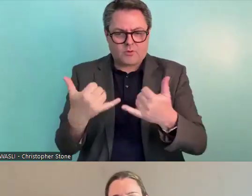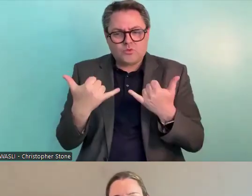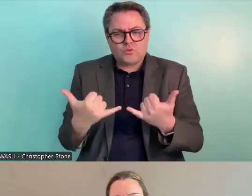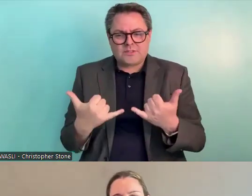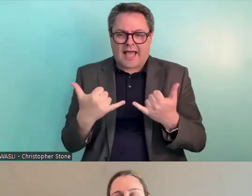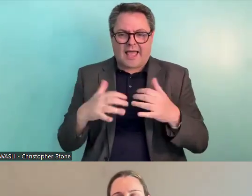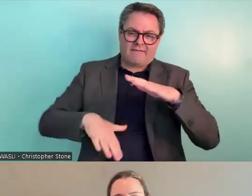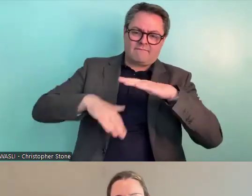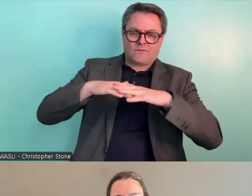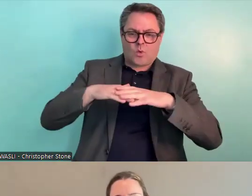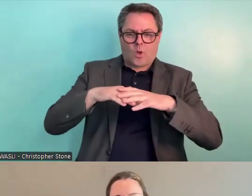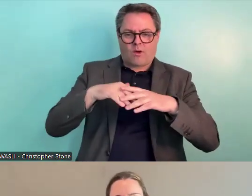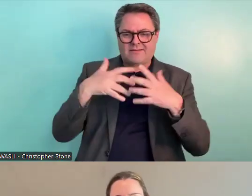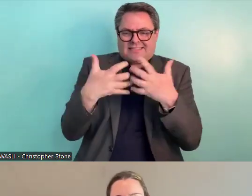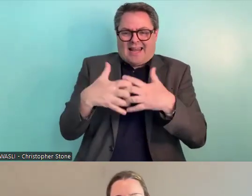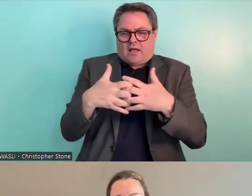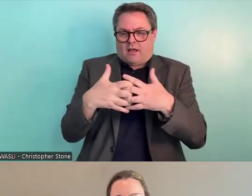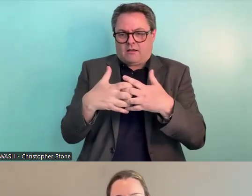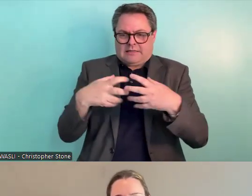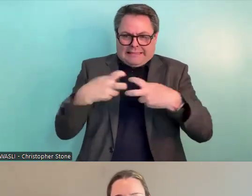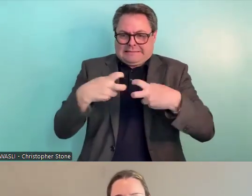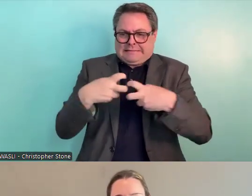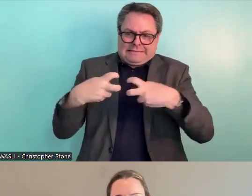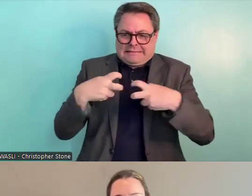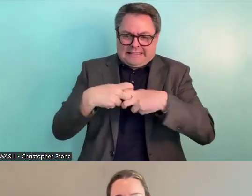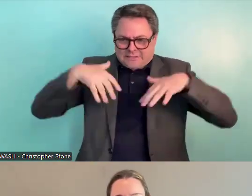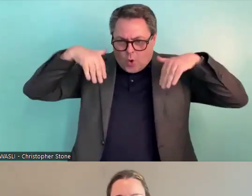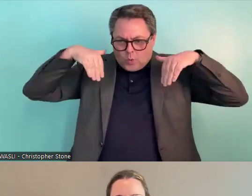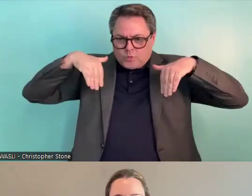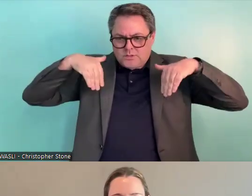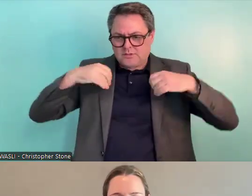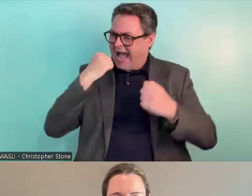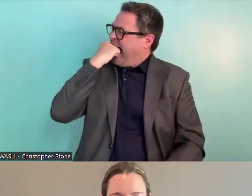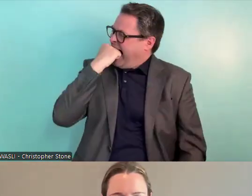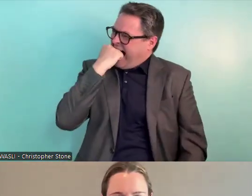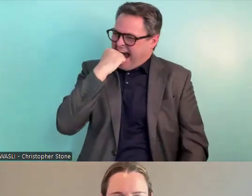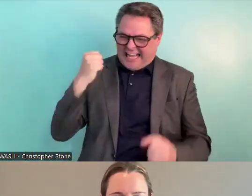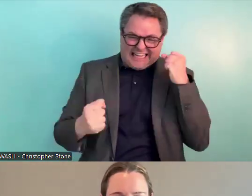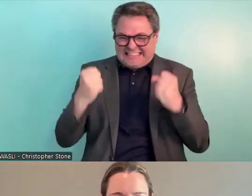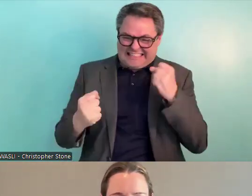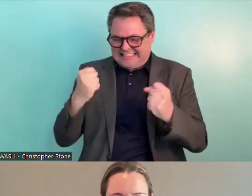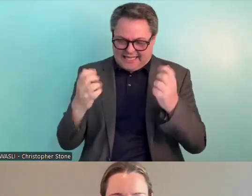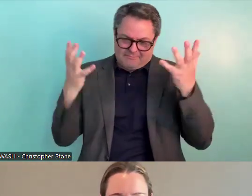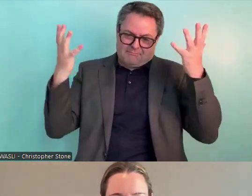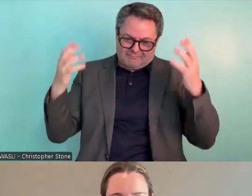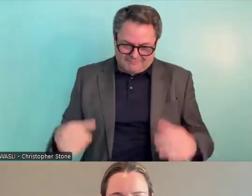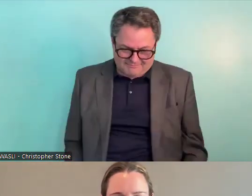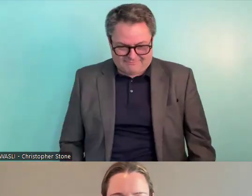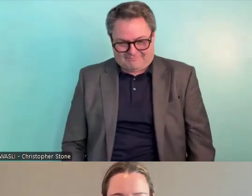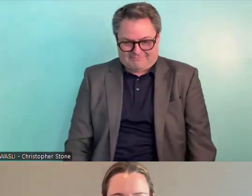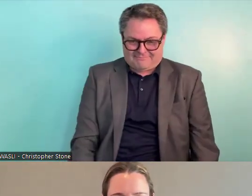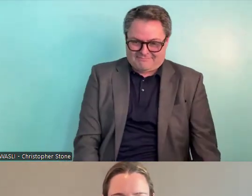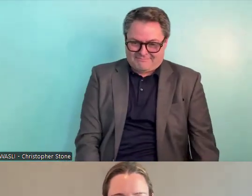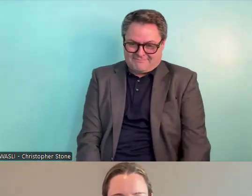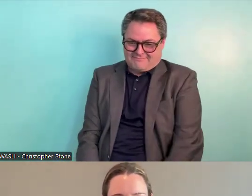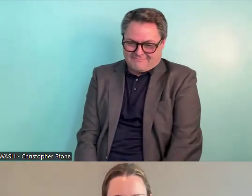So it will be smooth running from here in. So today seems to be full of technical mishaps and moments